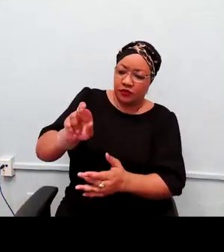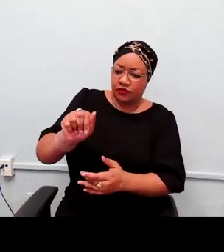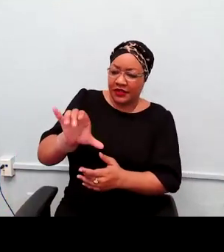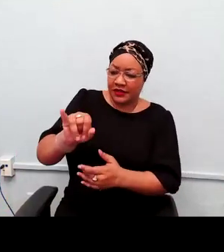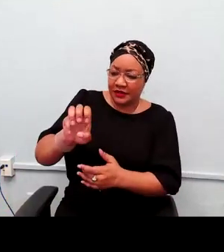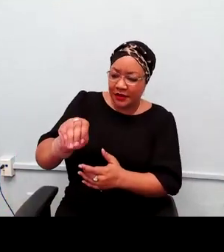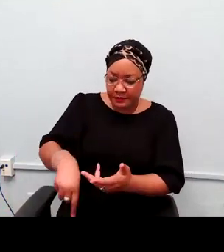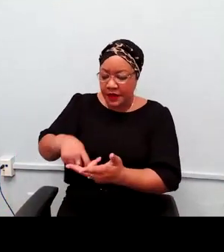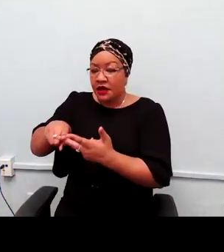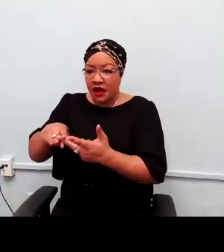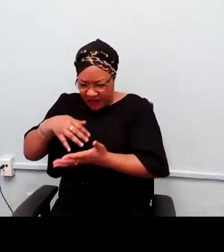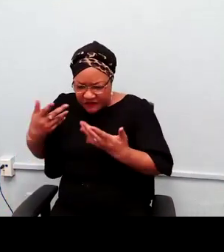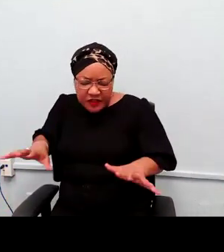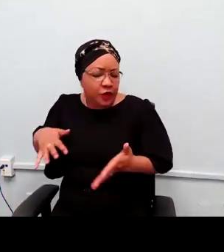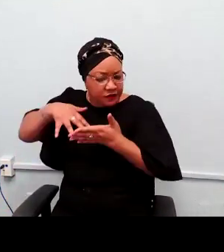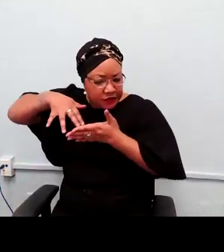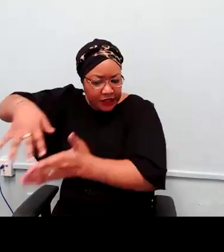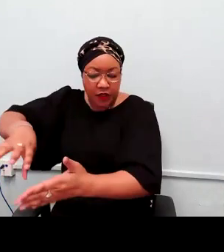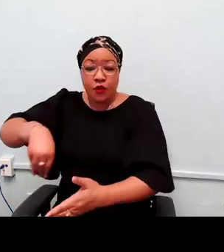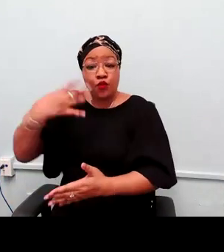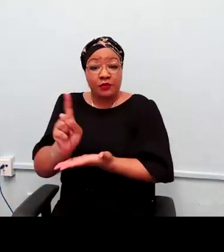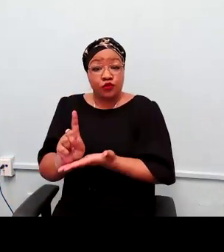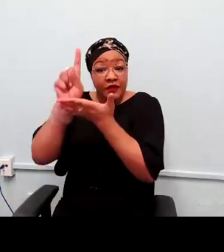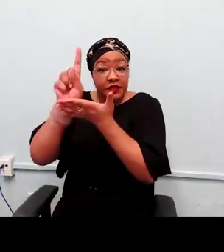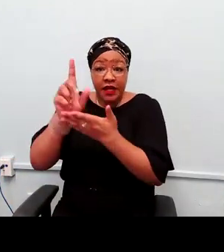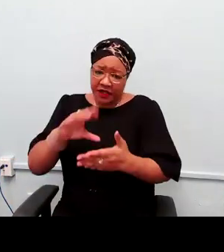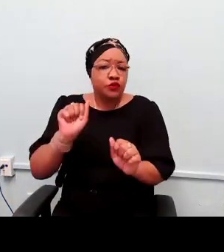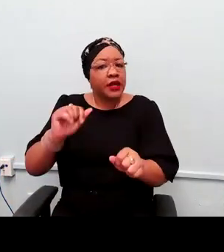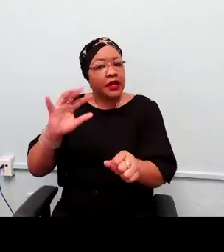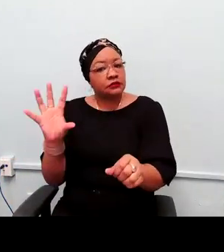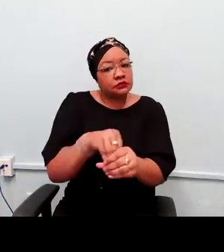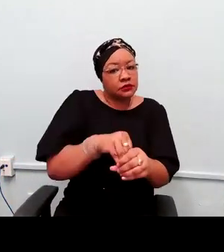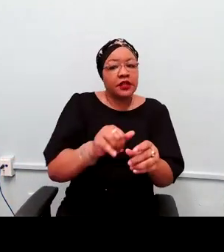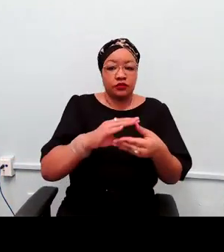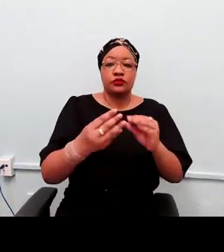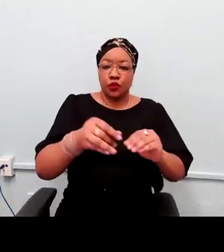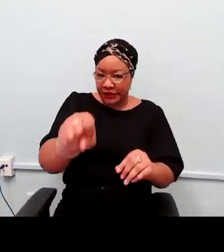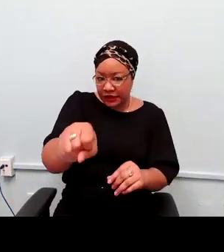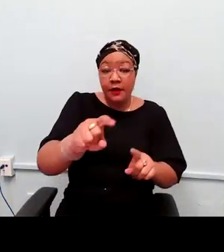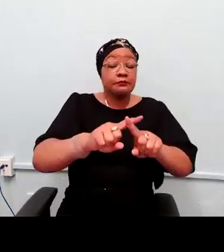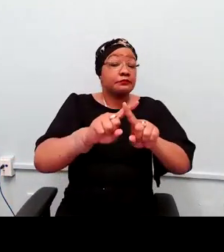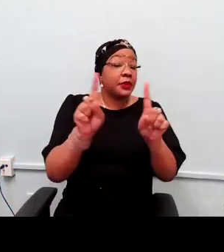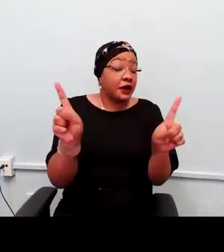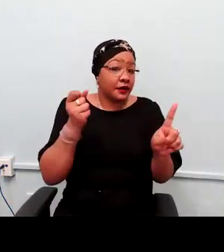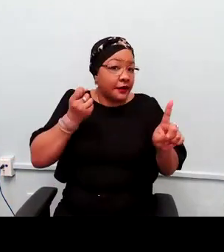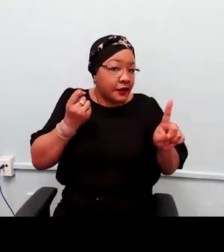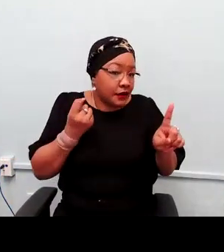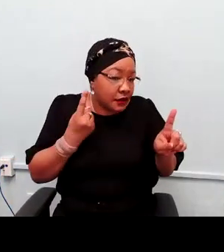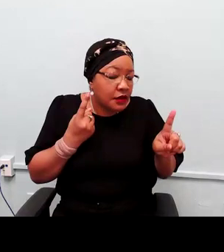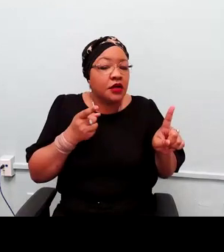which is great. And you can definitely use all that to inform your stories, but you've got to put it in a way